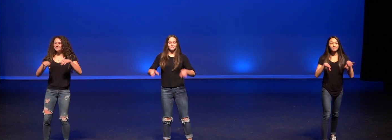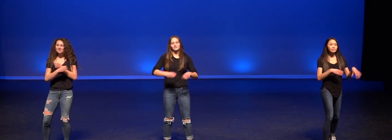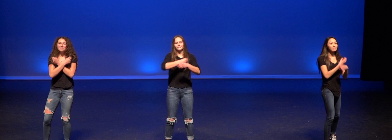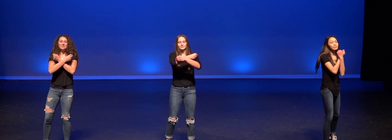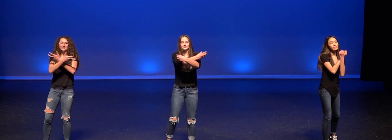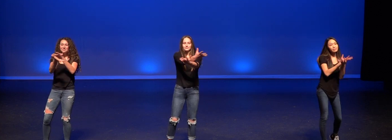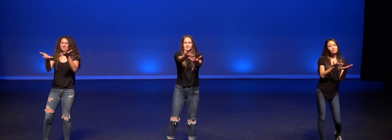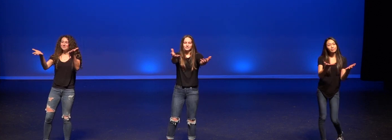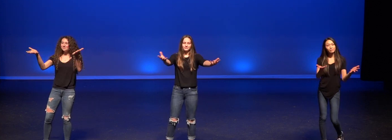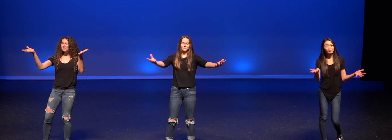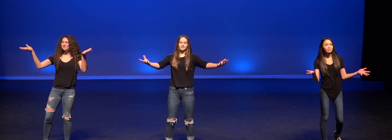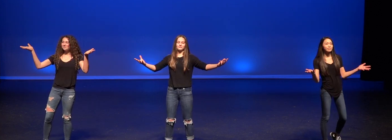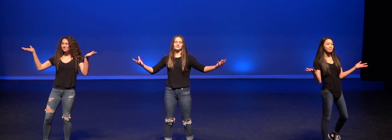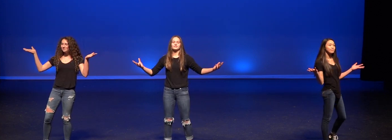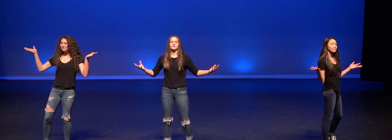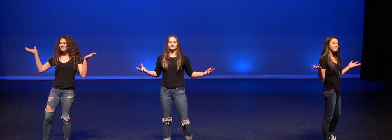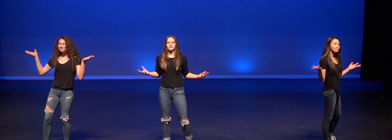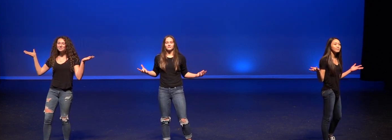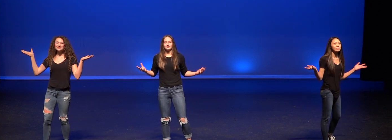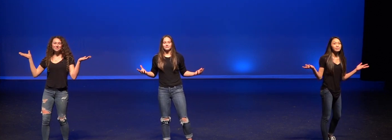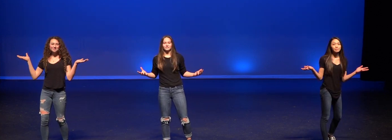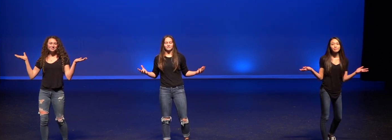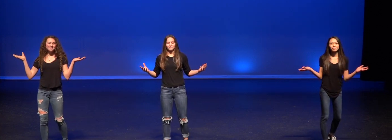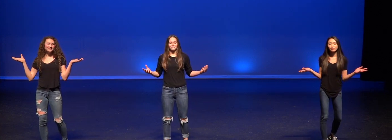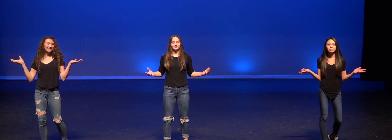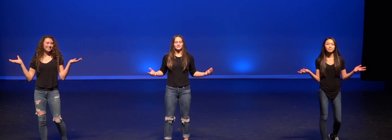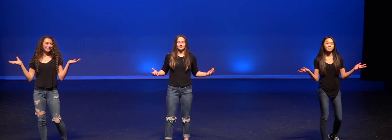I did it all. I hope when the